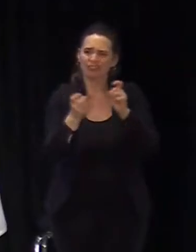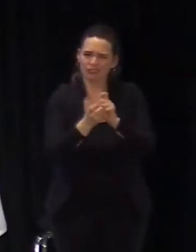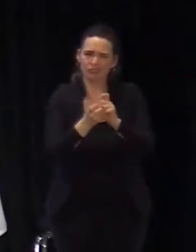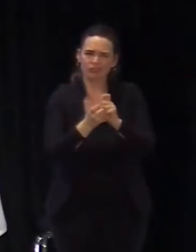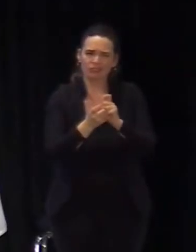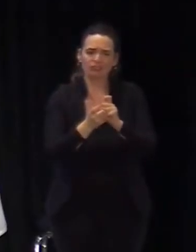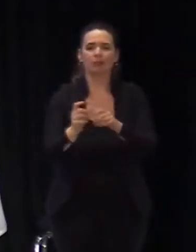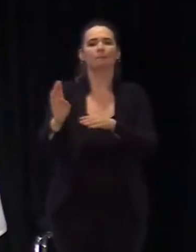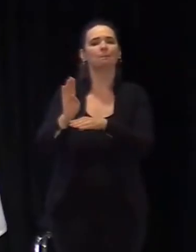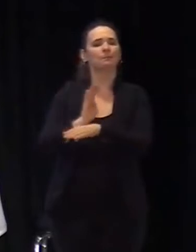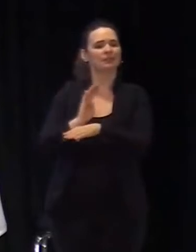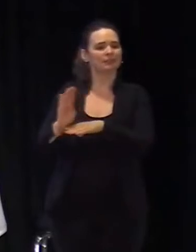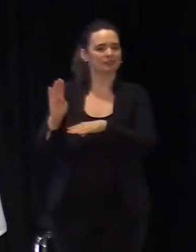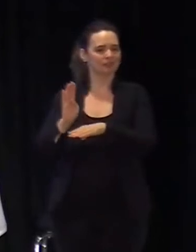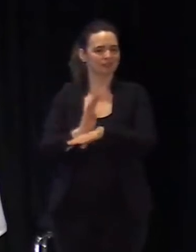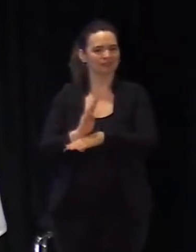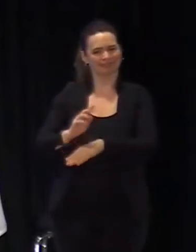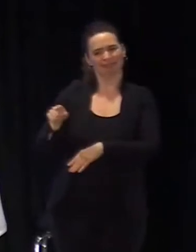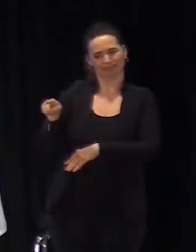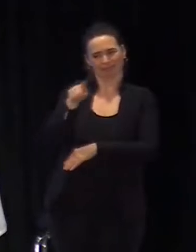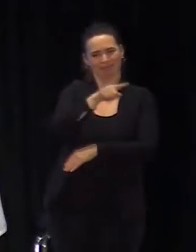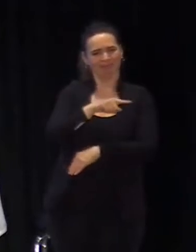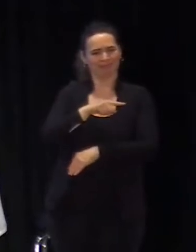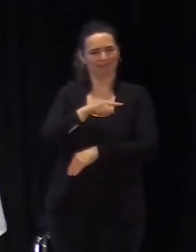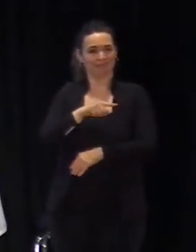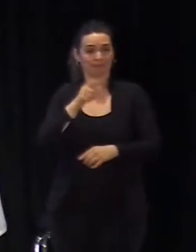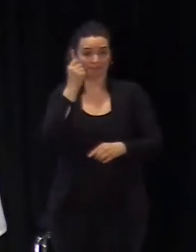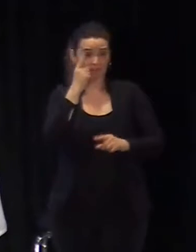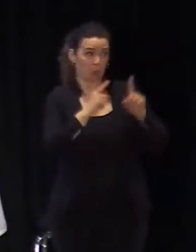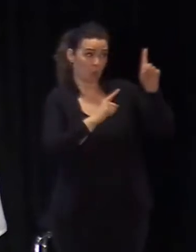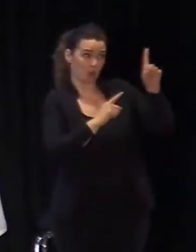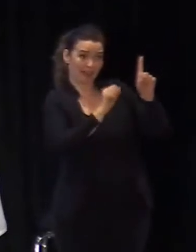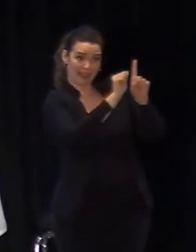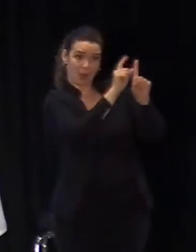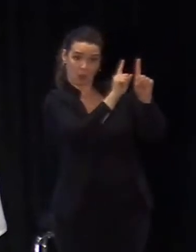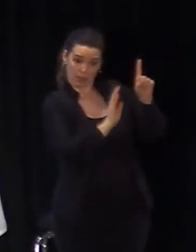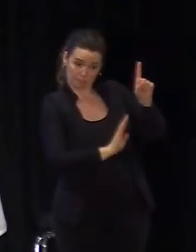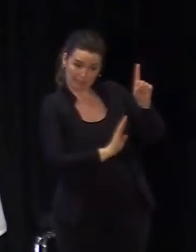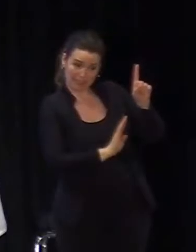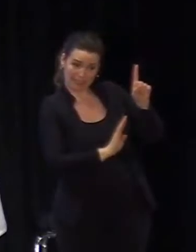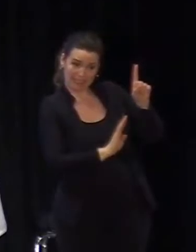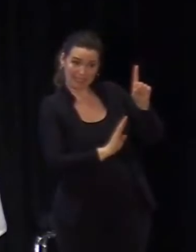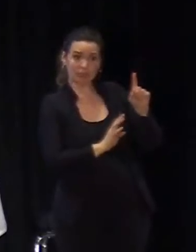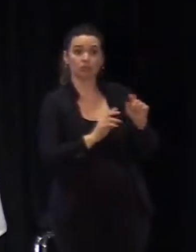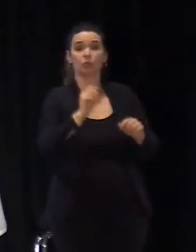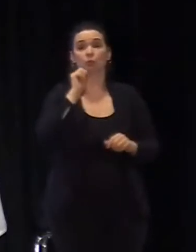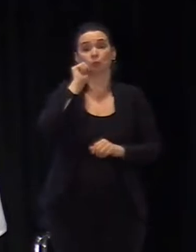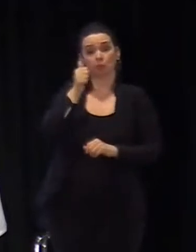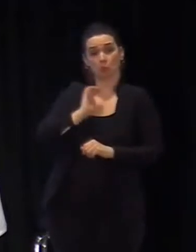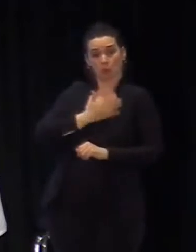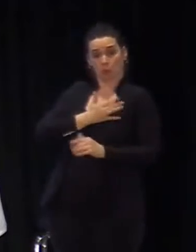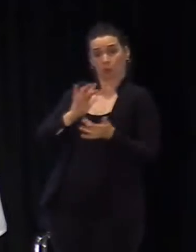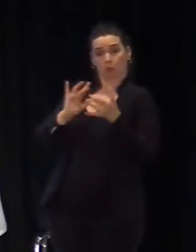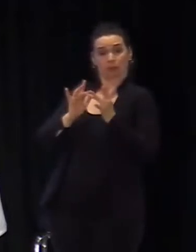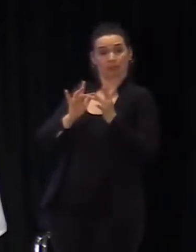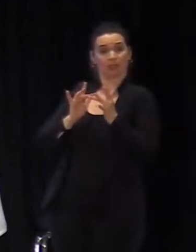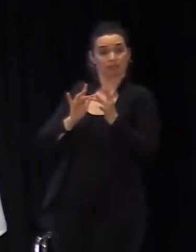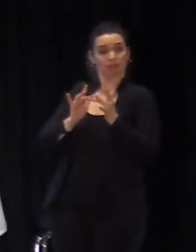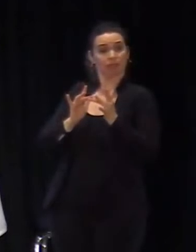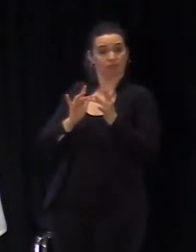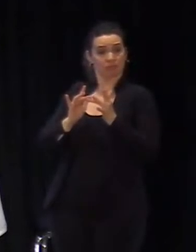Anyone currently eligible through 1A and 1B can register on our website tomorrow at 10 a.m. This will be for Thursday's clinic.